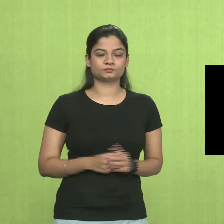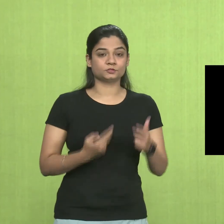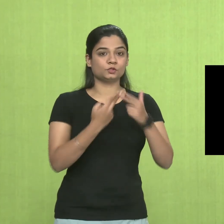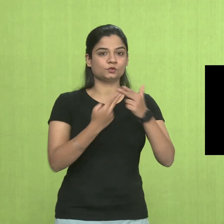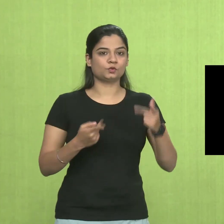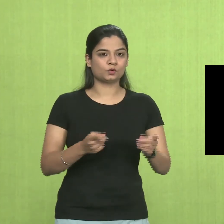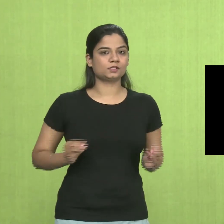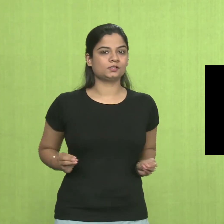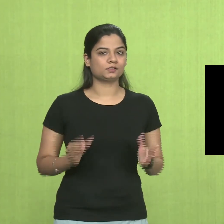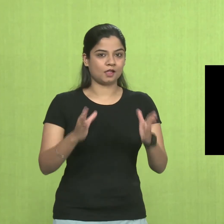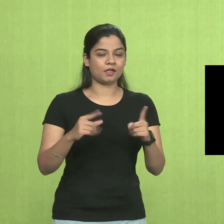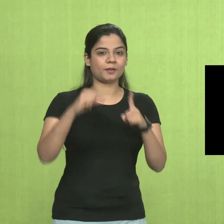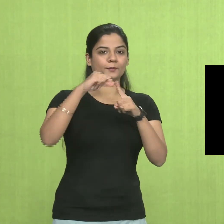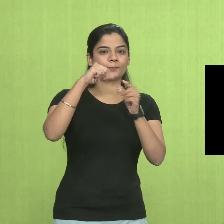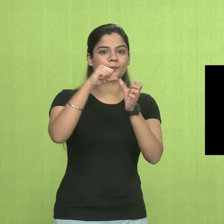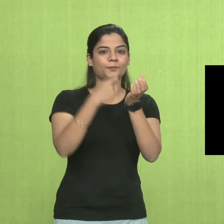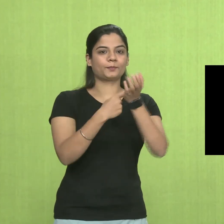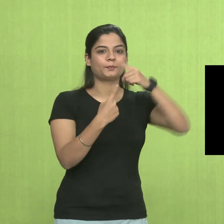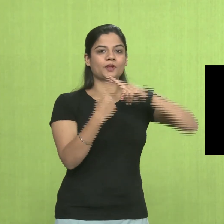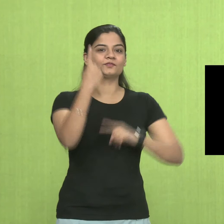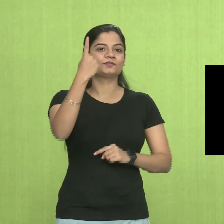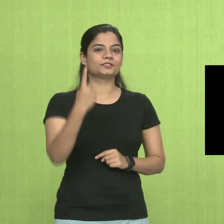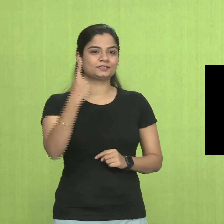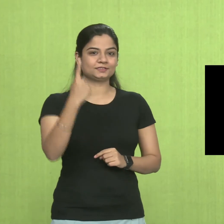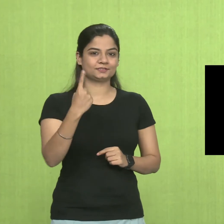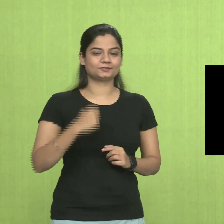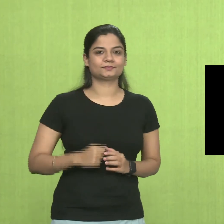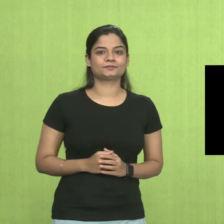Let's start part 1 of the chapter.